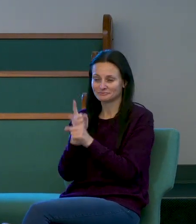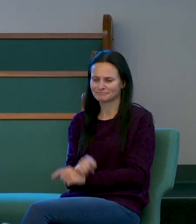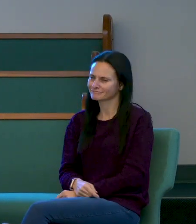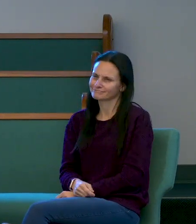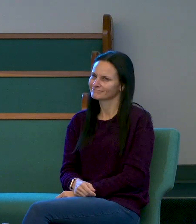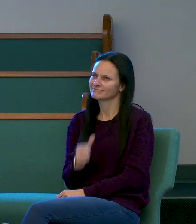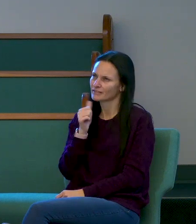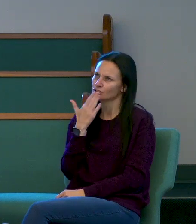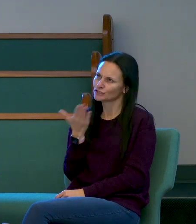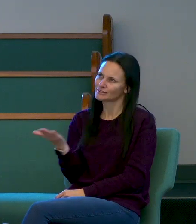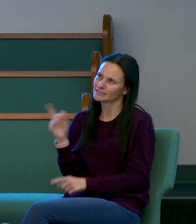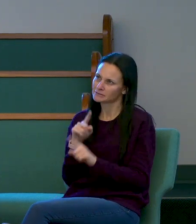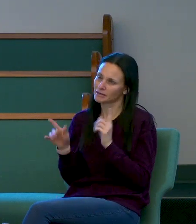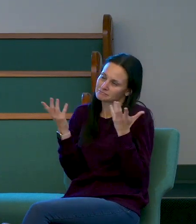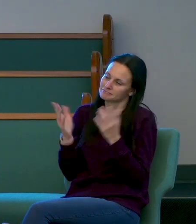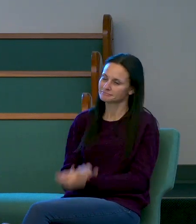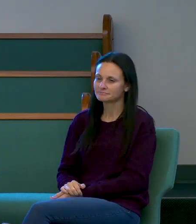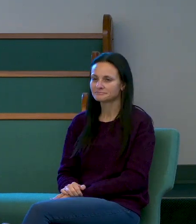sure that's a good thing, but that's where we are.